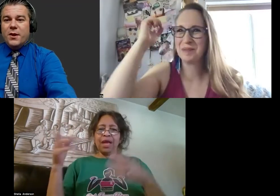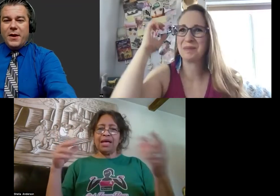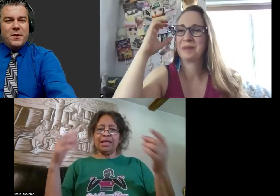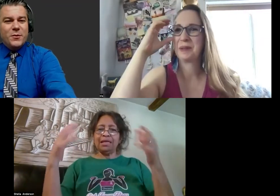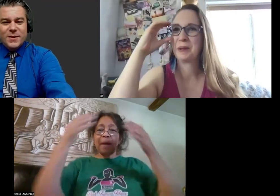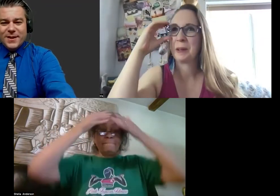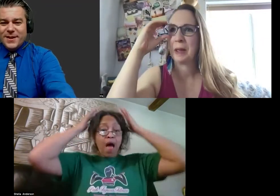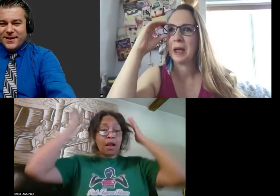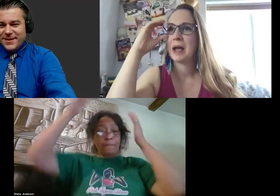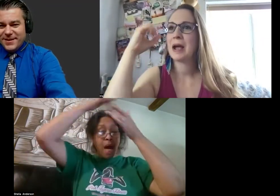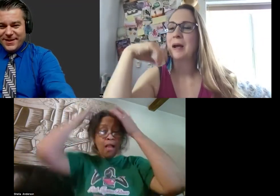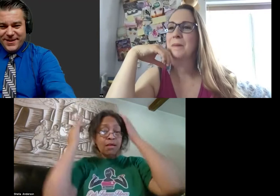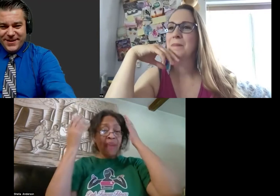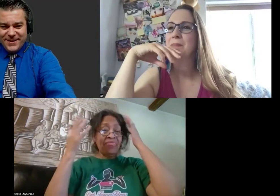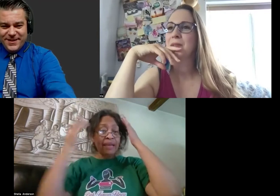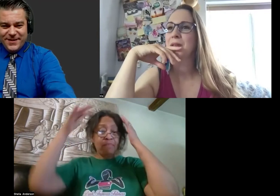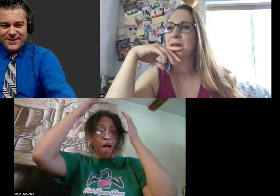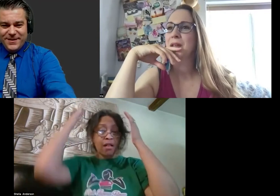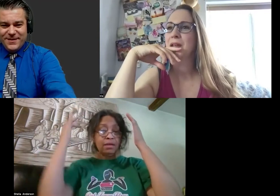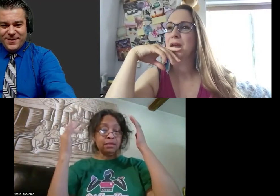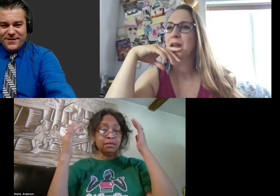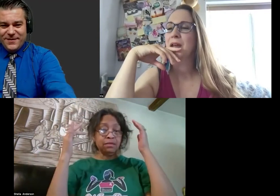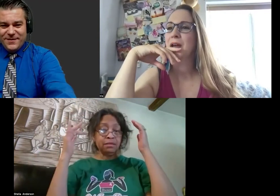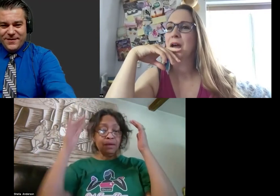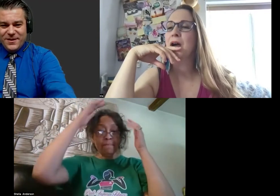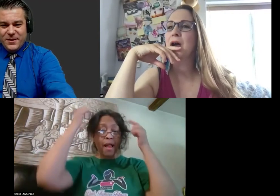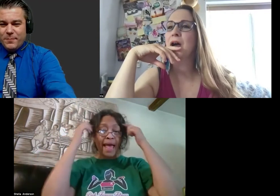What do they call that with the music? I think head.